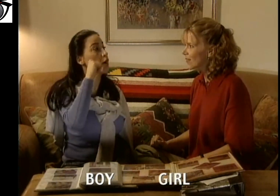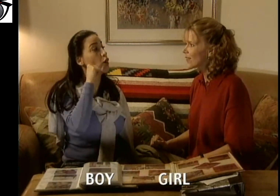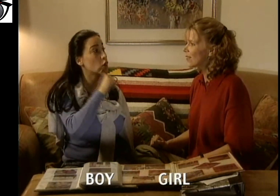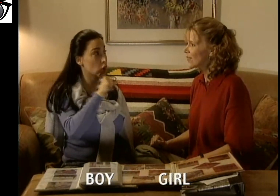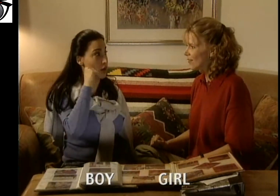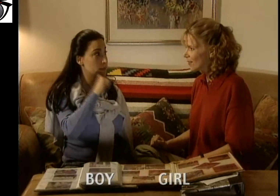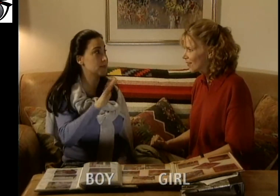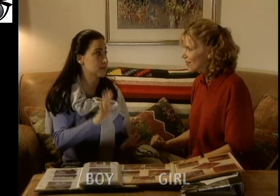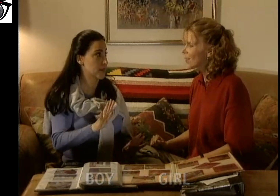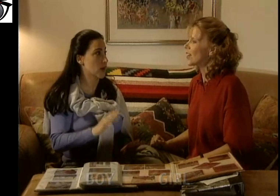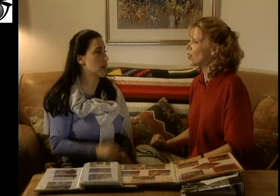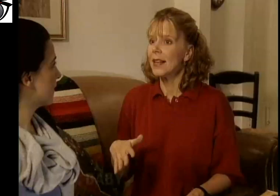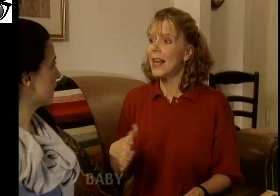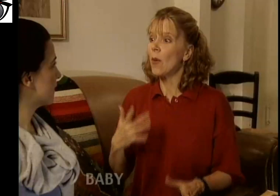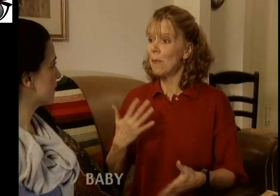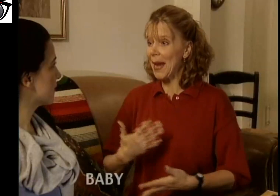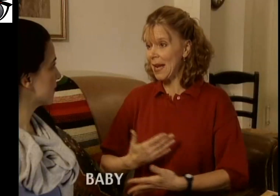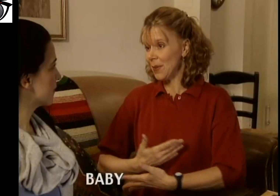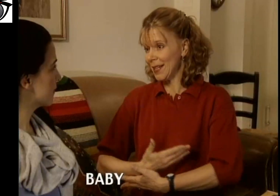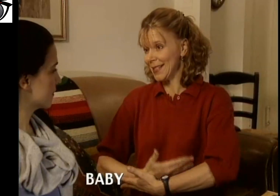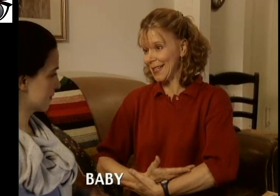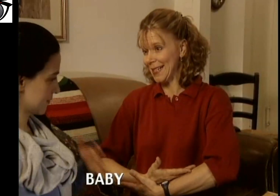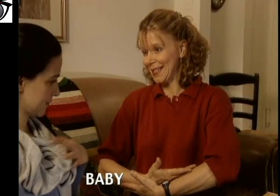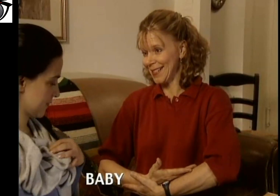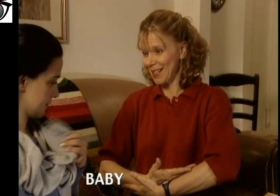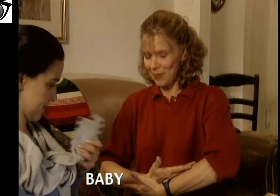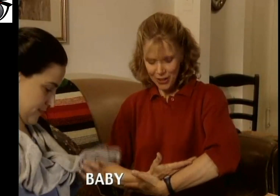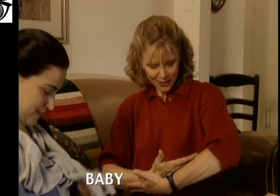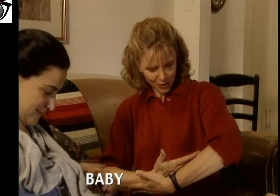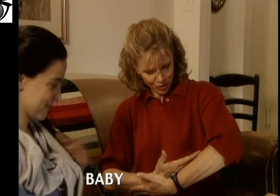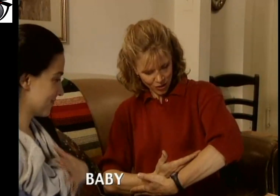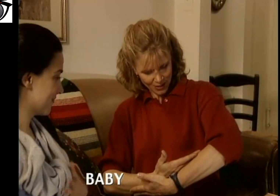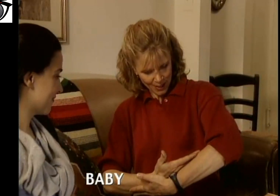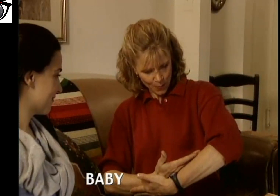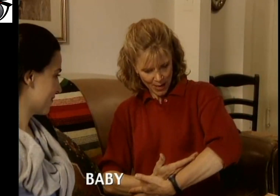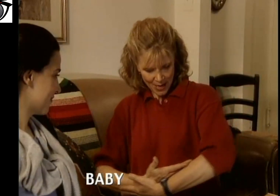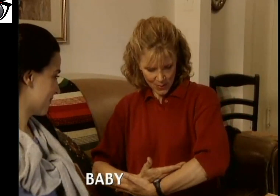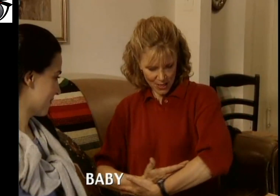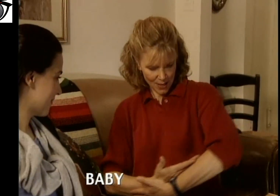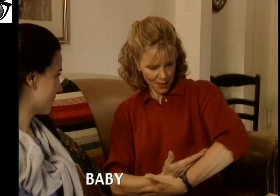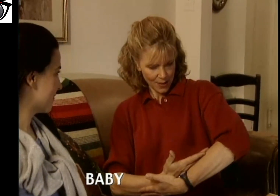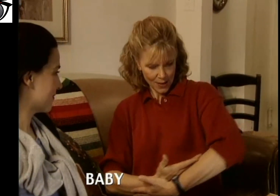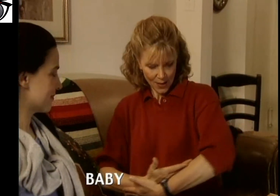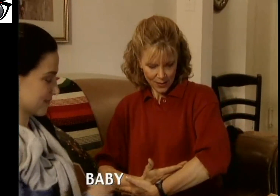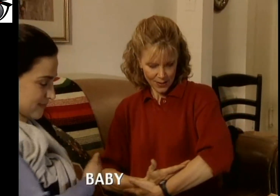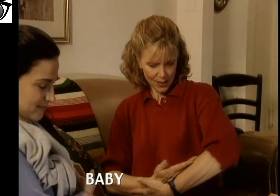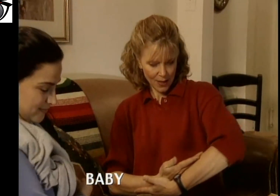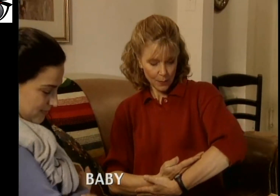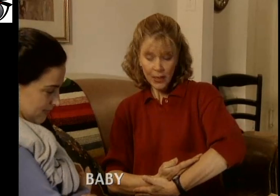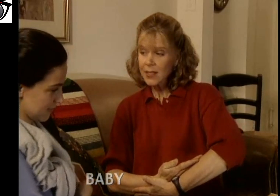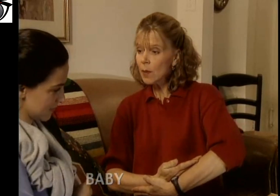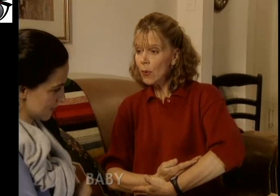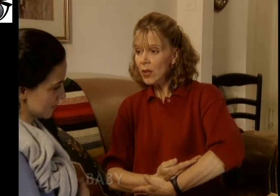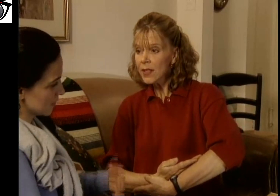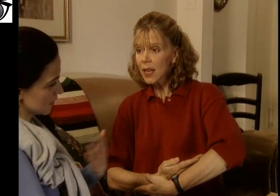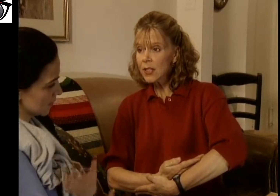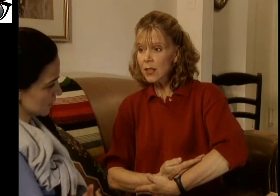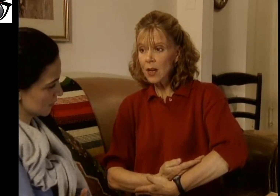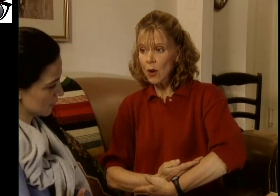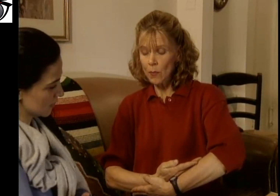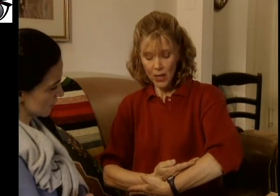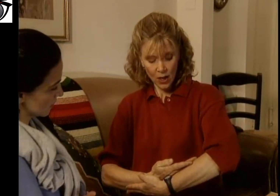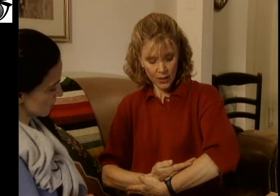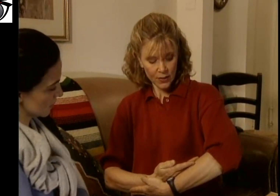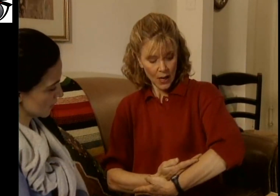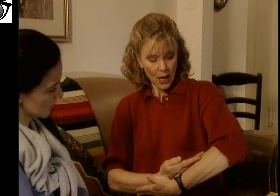Boy, girl. All right. Now, baby is easy because it looks just like a baby. Yeah. But it's an important sign